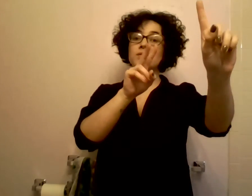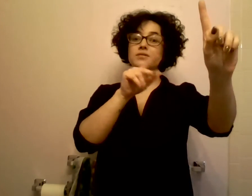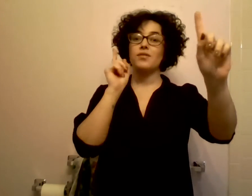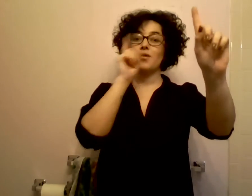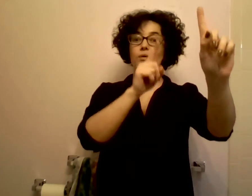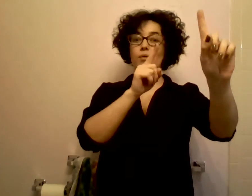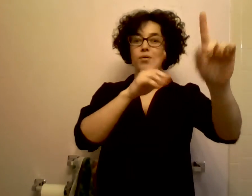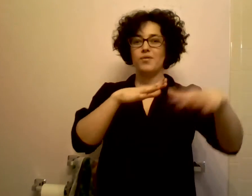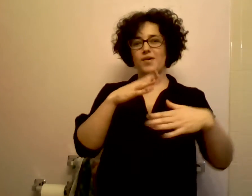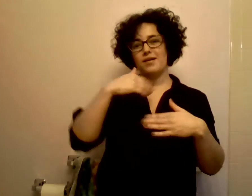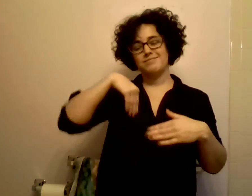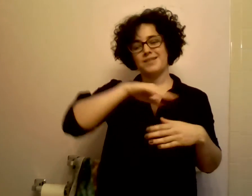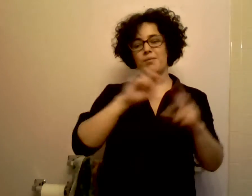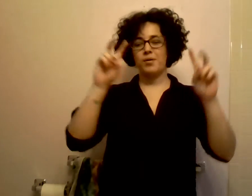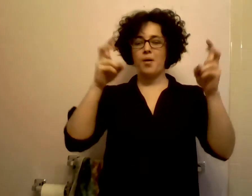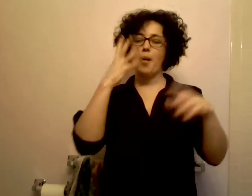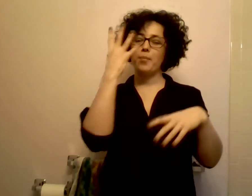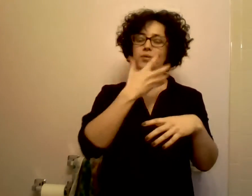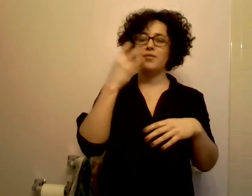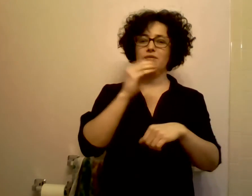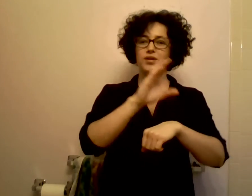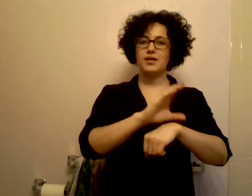I'd like to leave you with a poem that says,